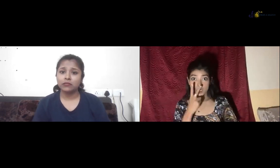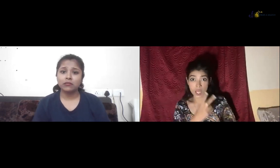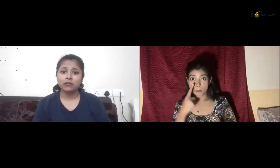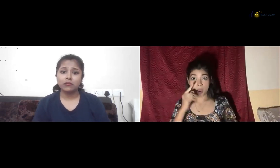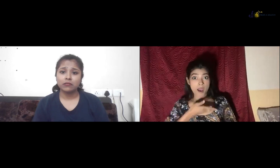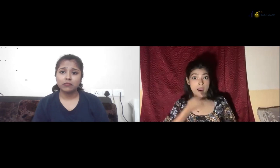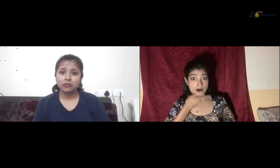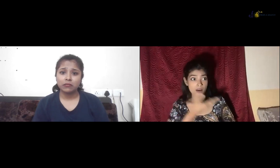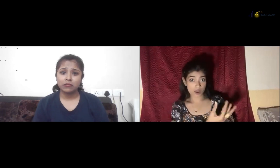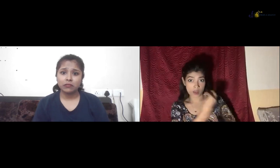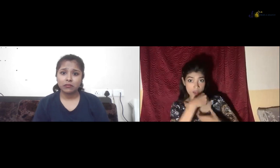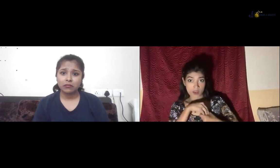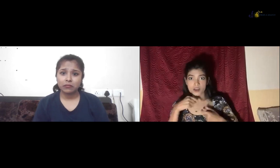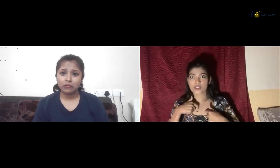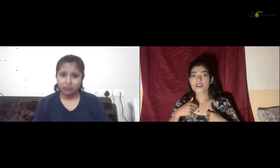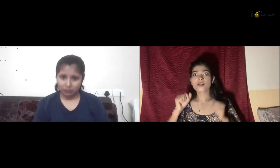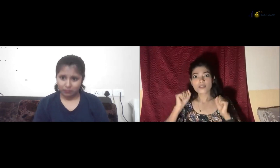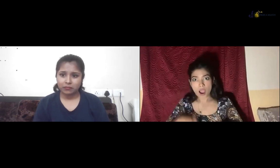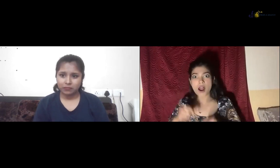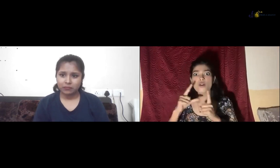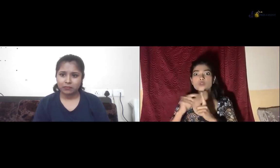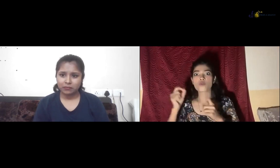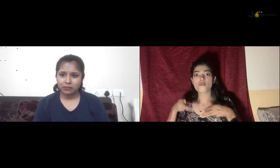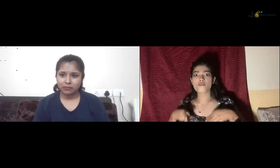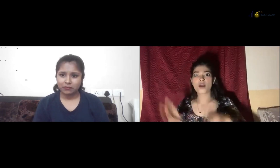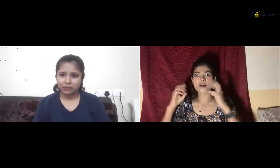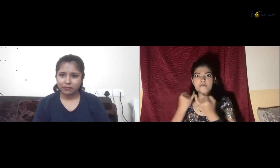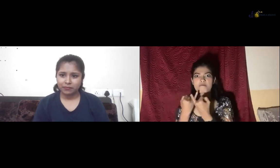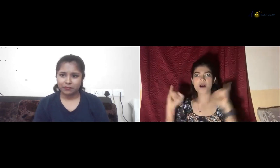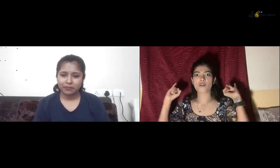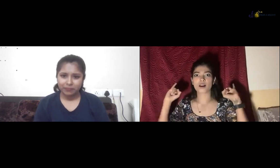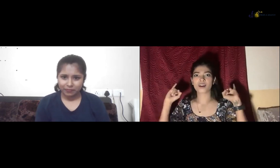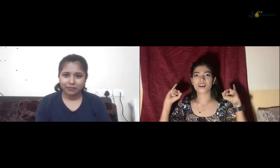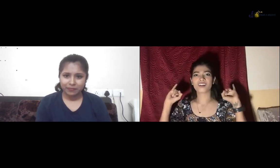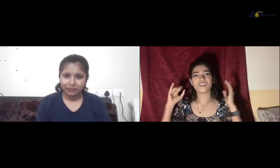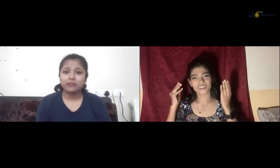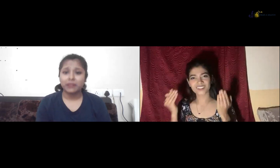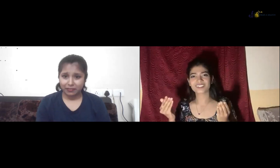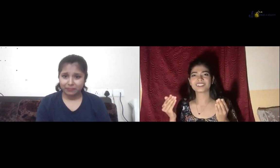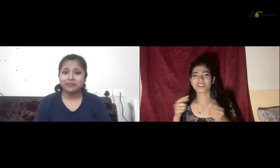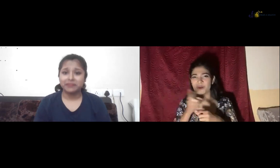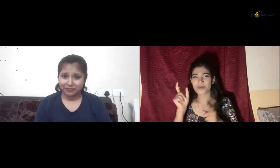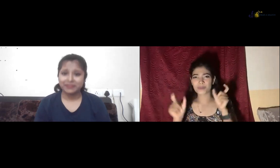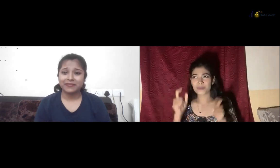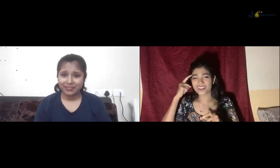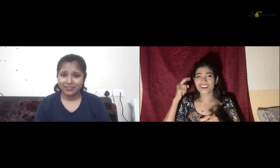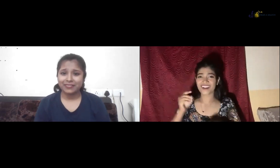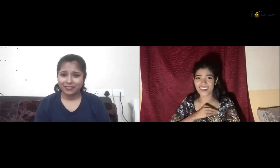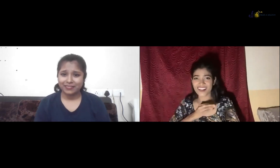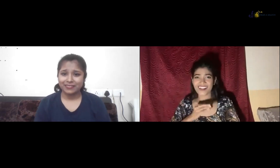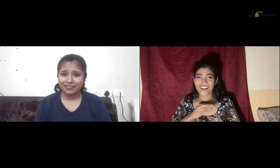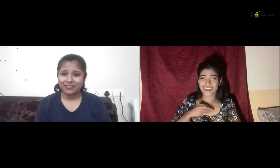feel brave enough. But when my mother taught me, I actually can do